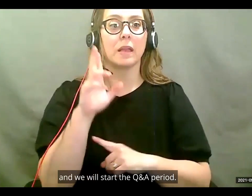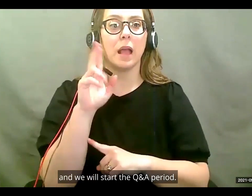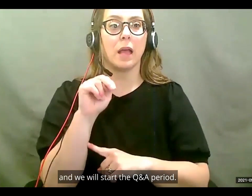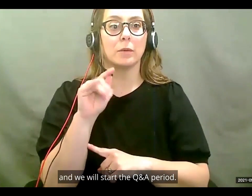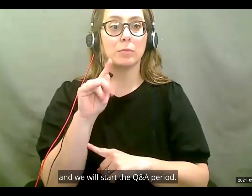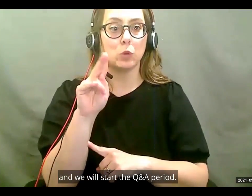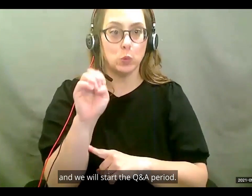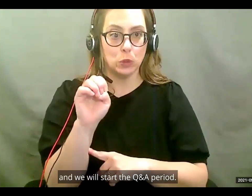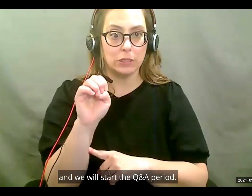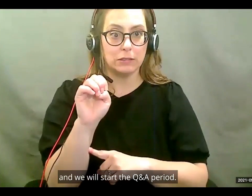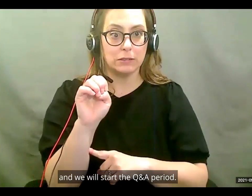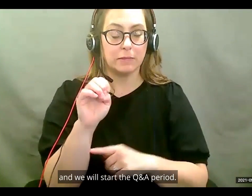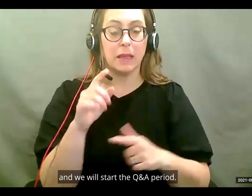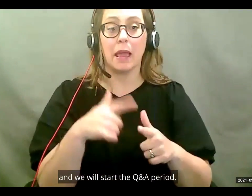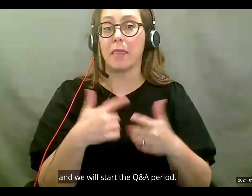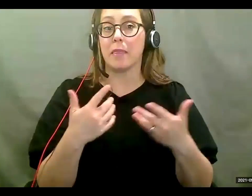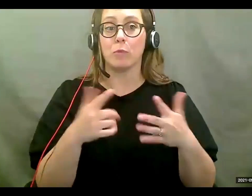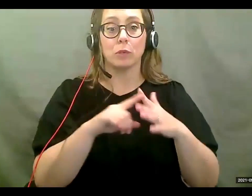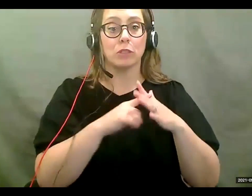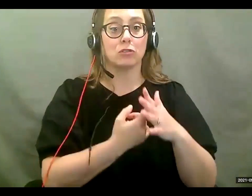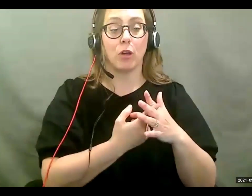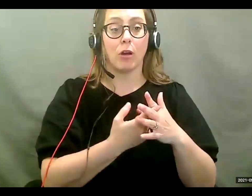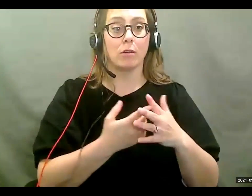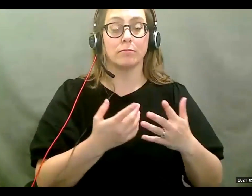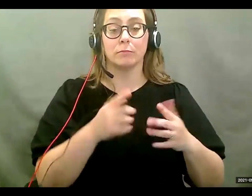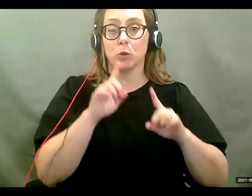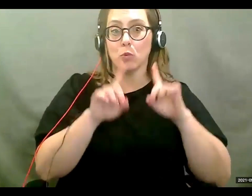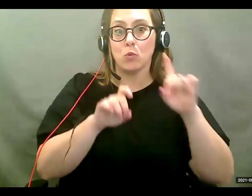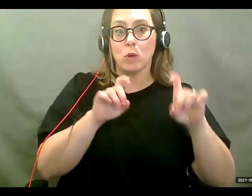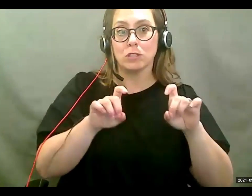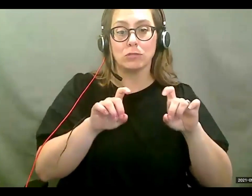we will start the Q&A period.